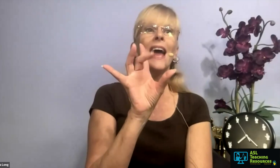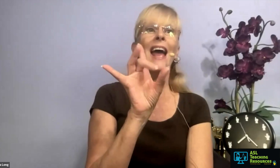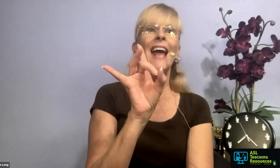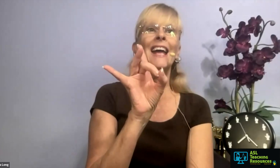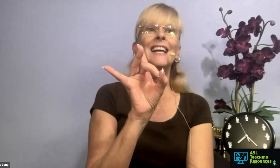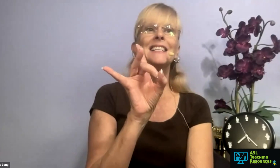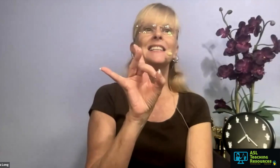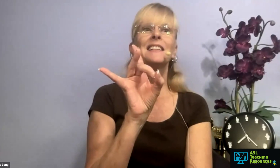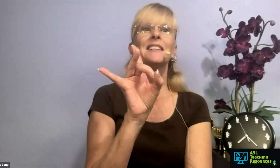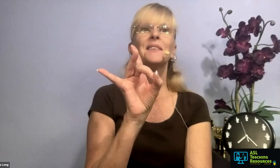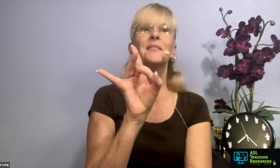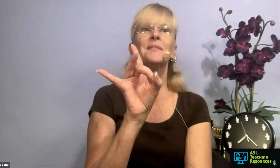8,